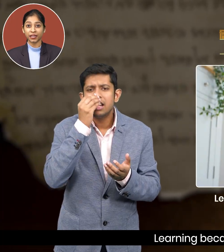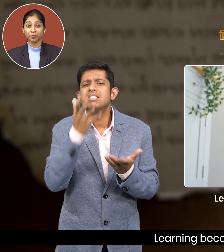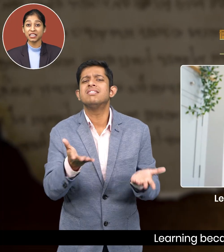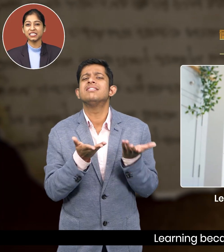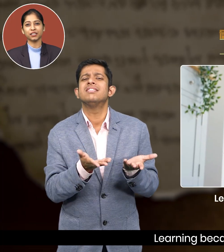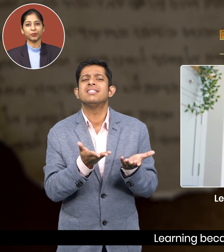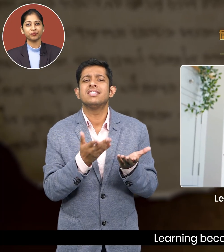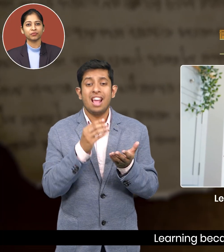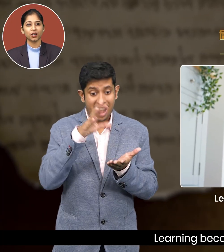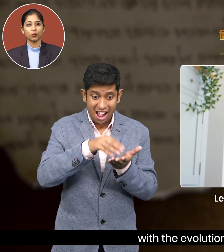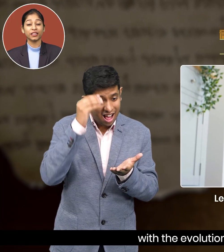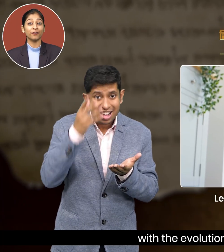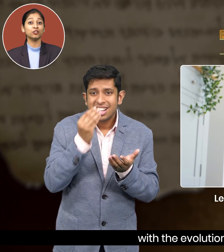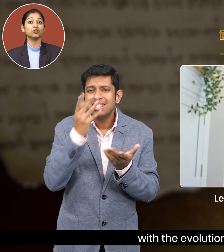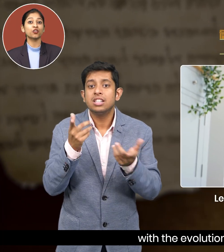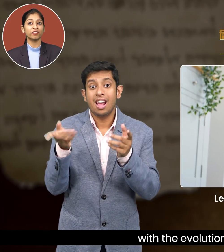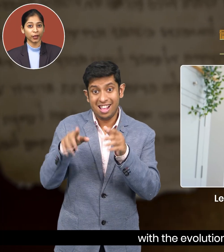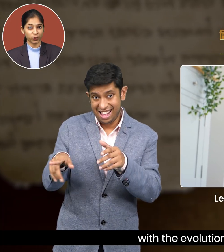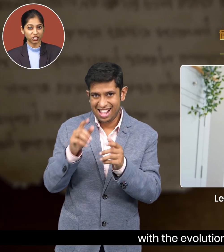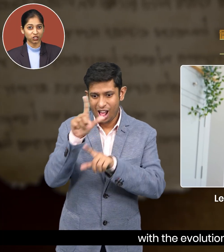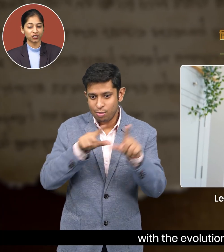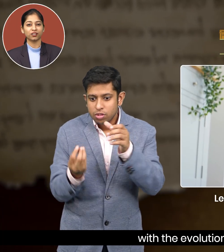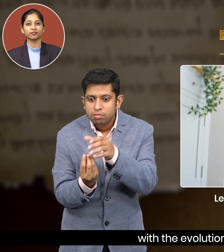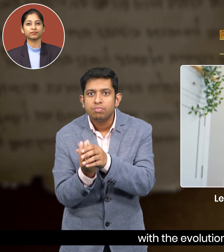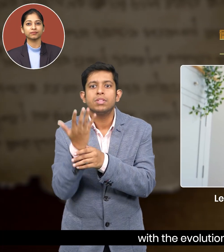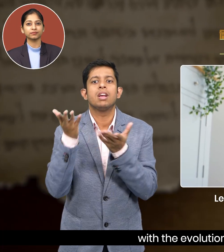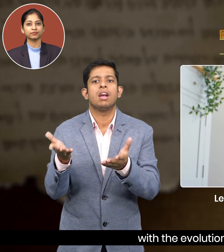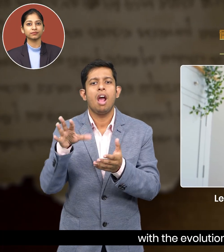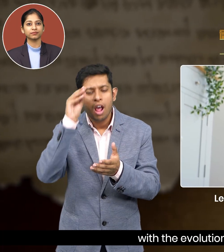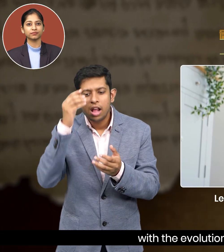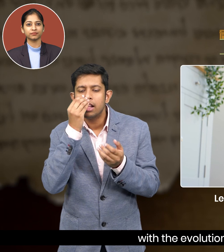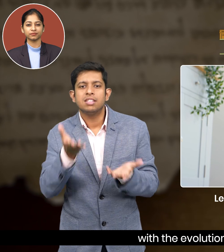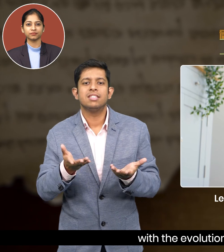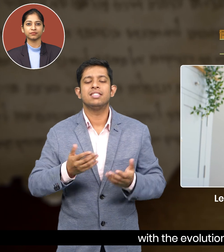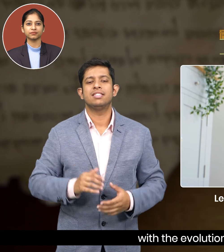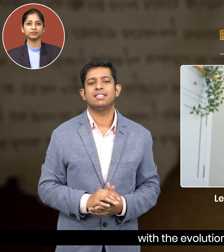Learning became easier with the evolution of language.